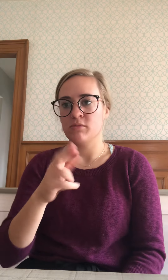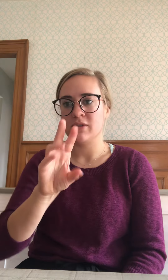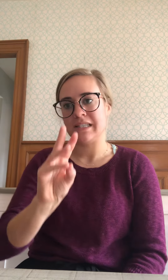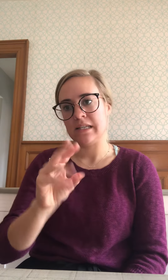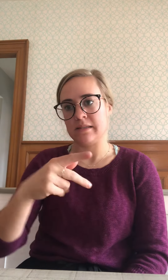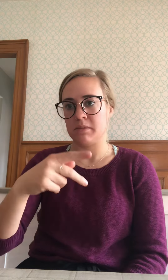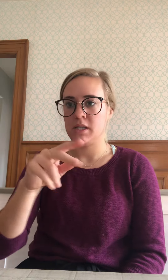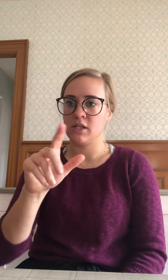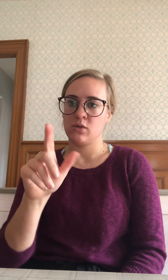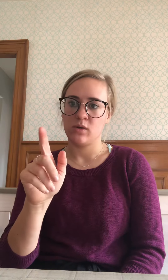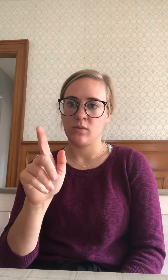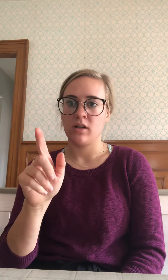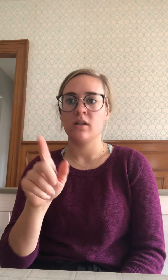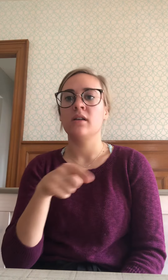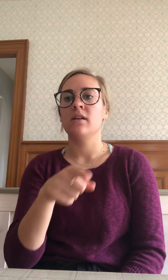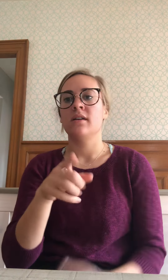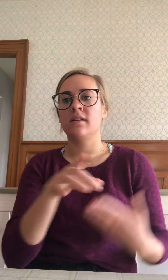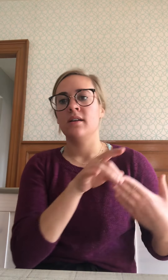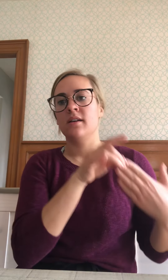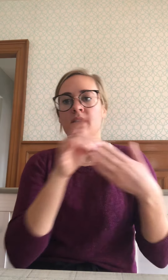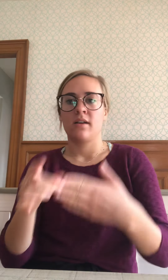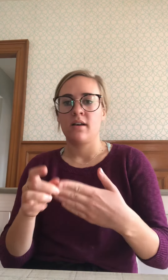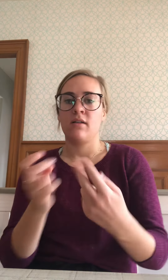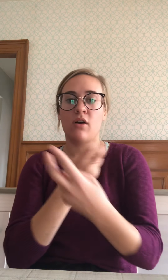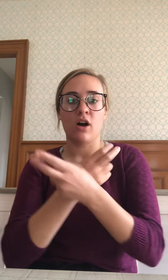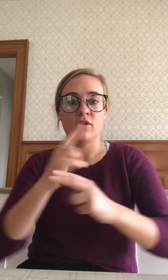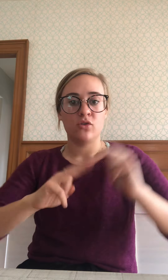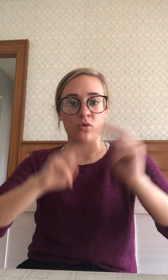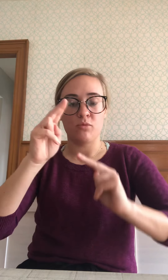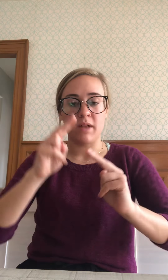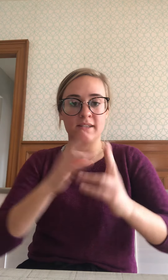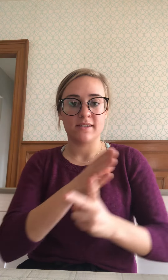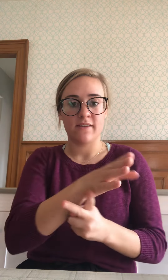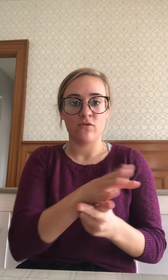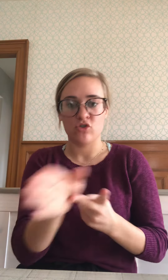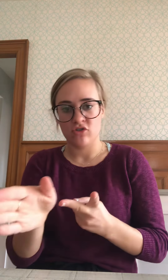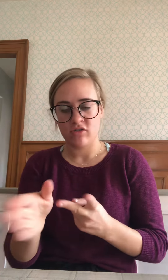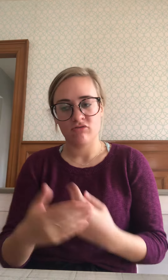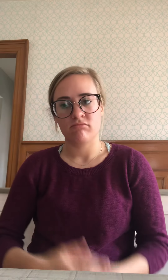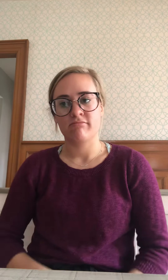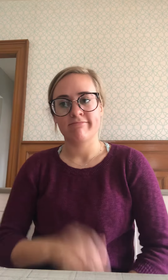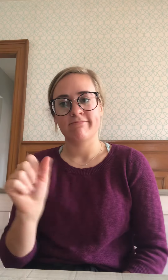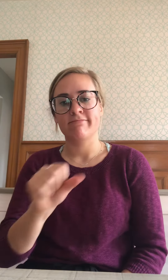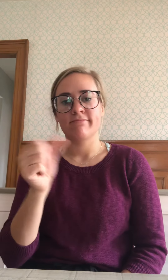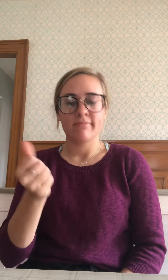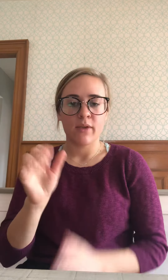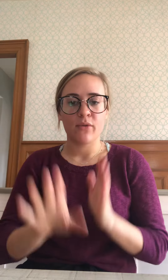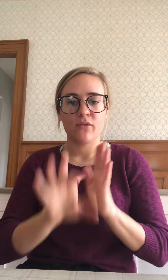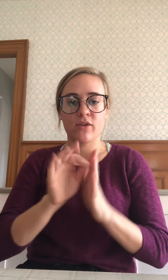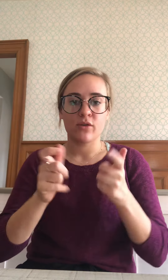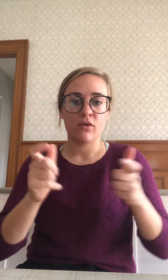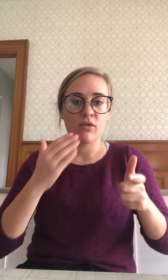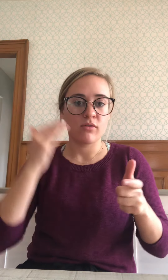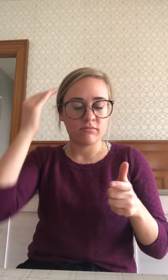guides osteoblastic differentiation. Some other findings are large head, frontal parietal